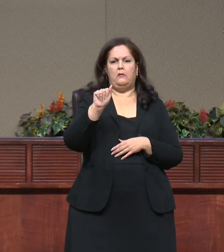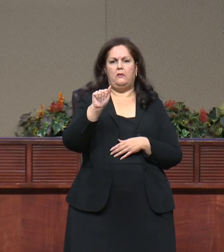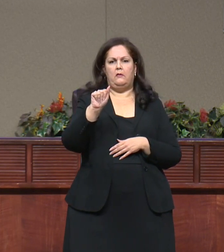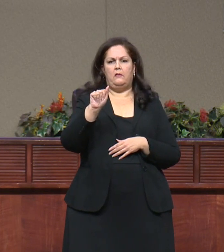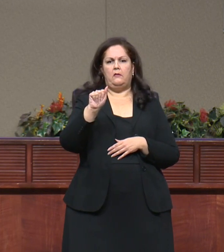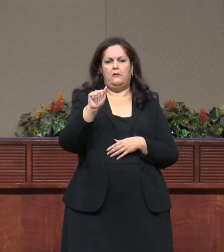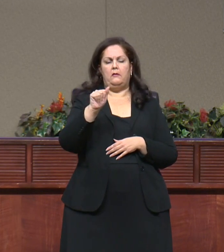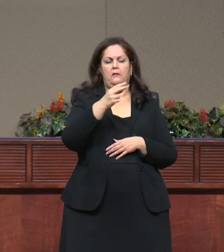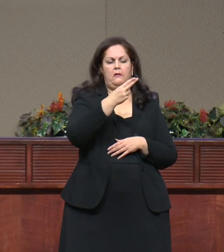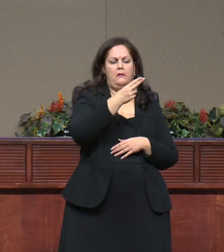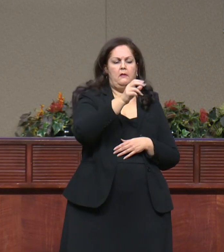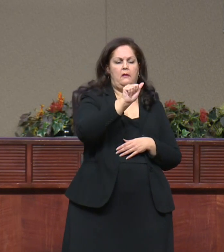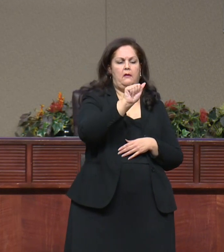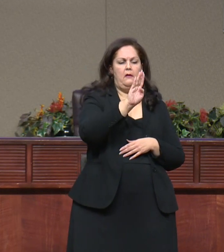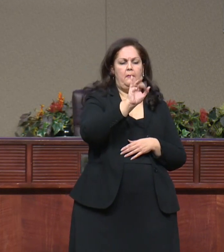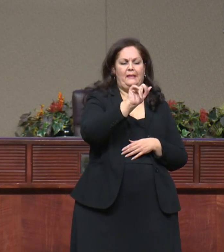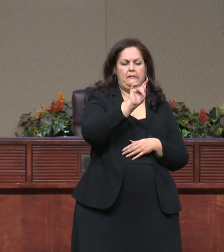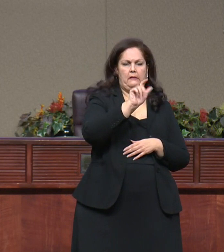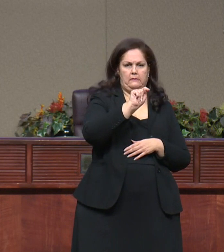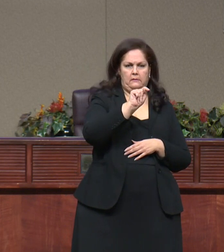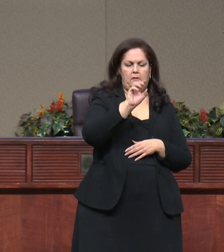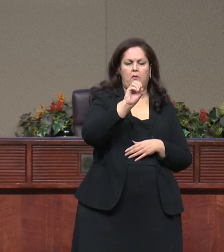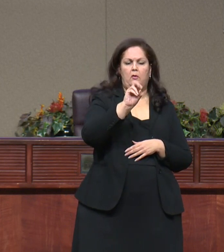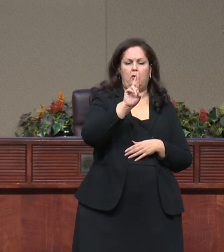word, Habitat Orlando